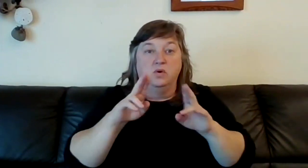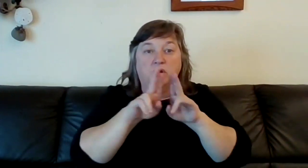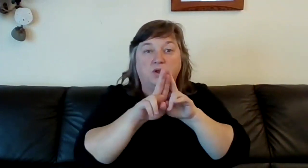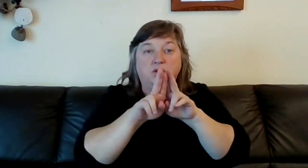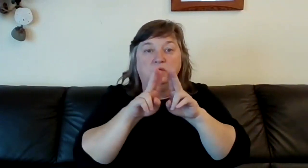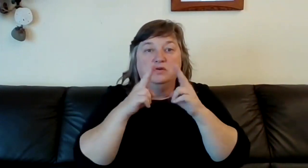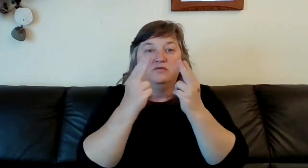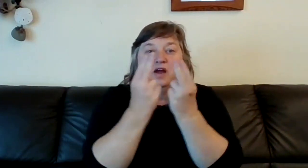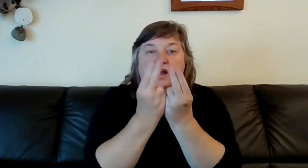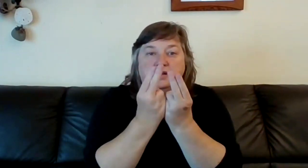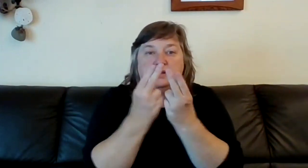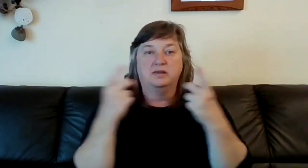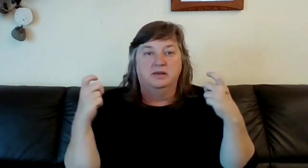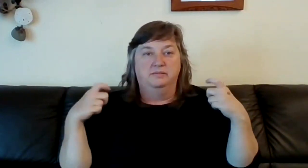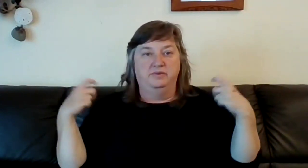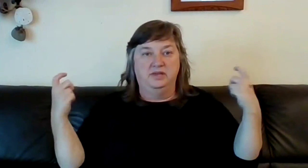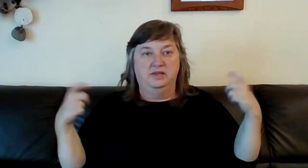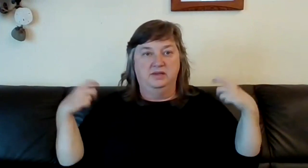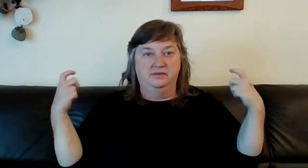Or unified PE.